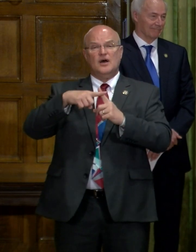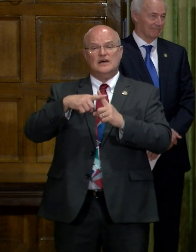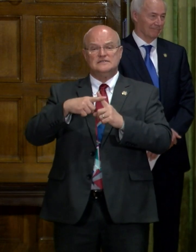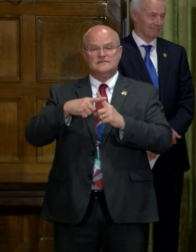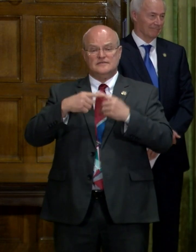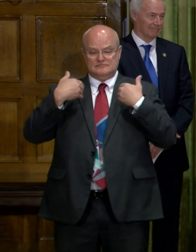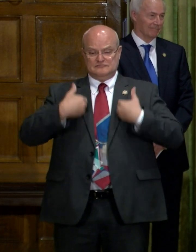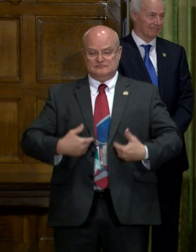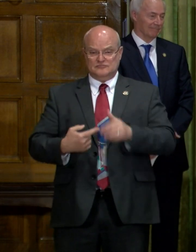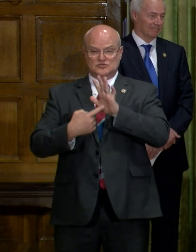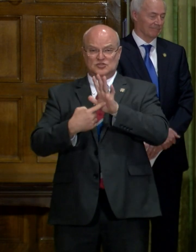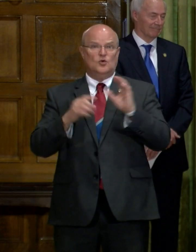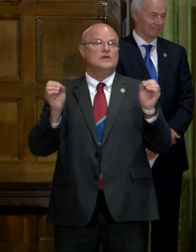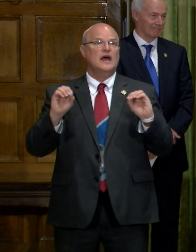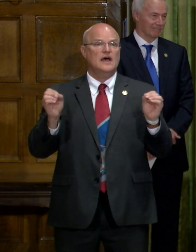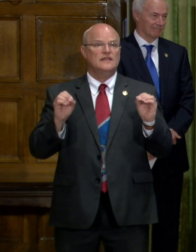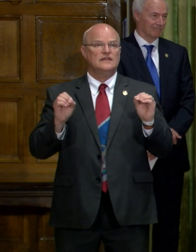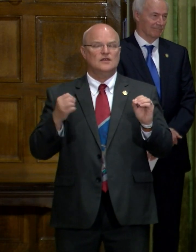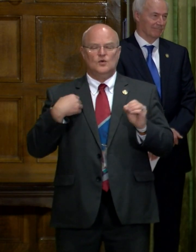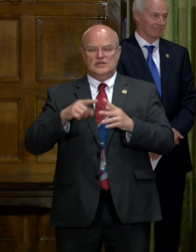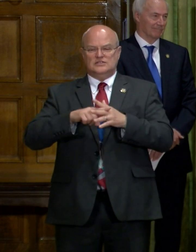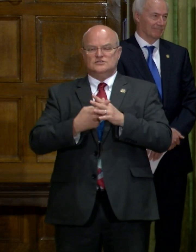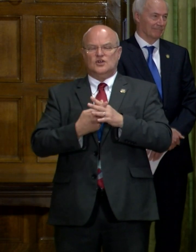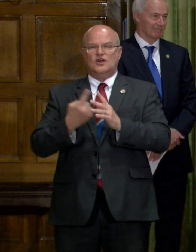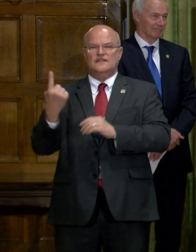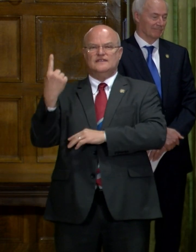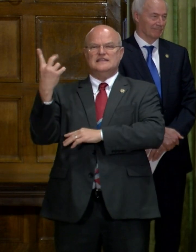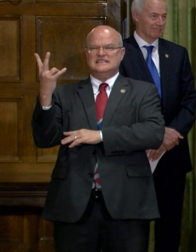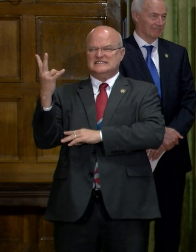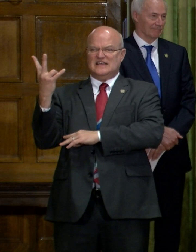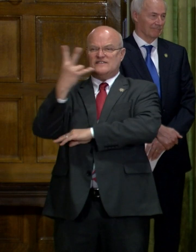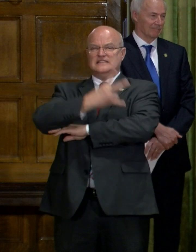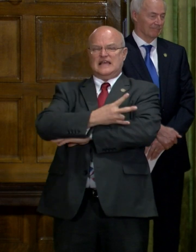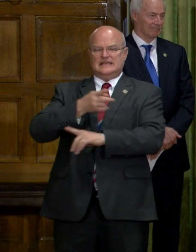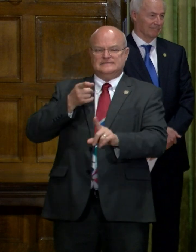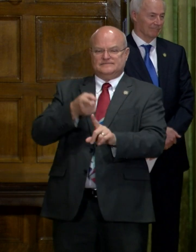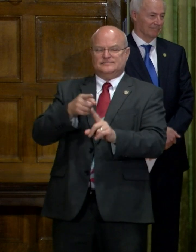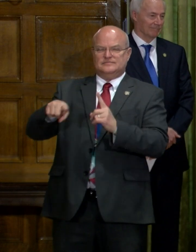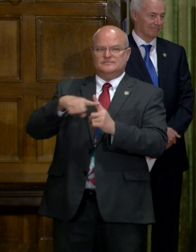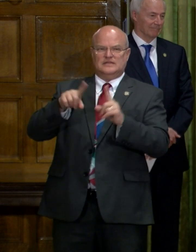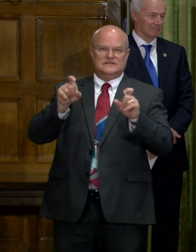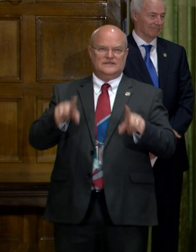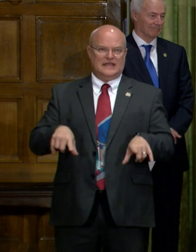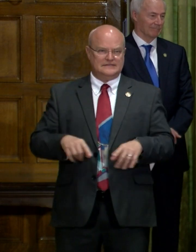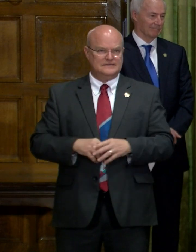have symptoms at all. In that case, we start the 7 days from when they had that positive test.